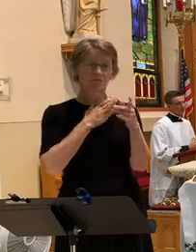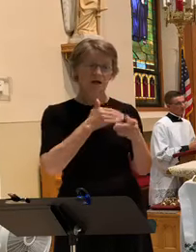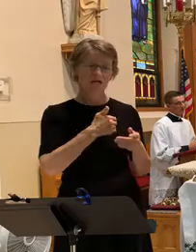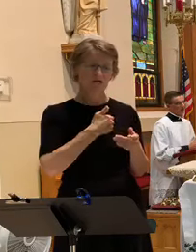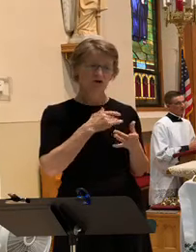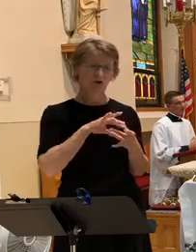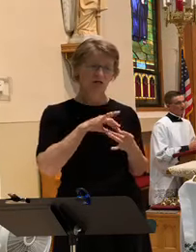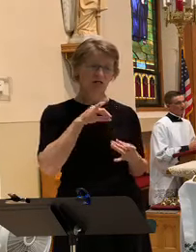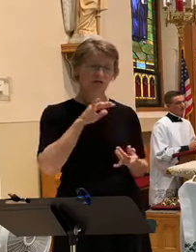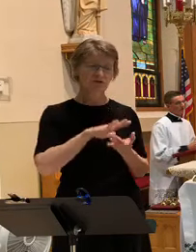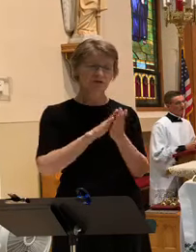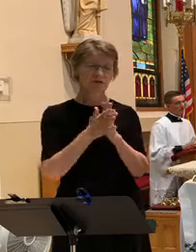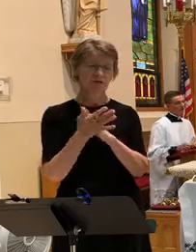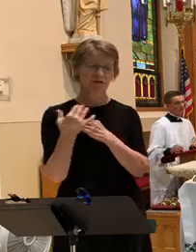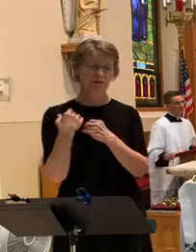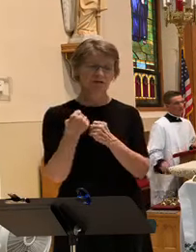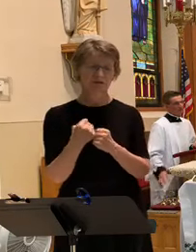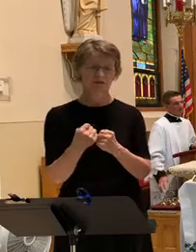word.